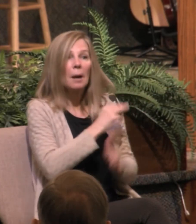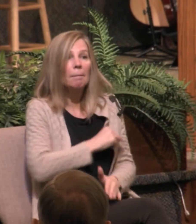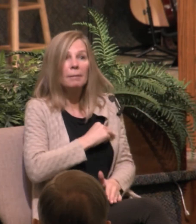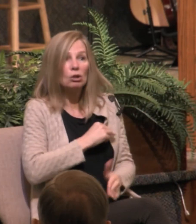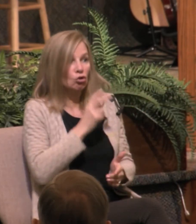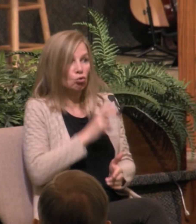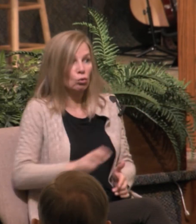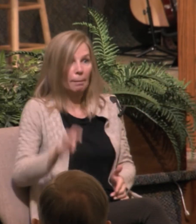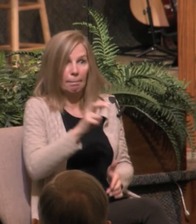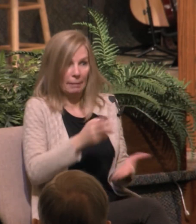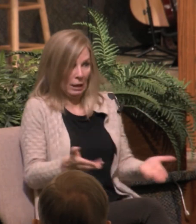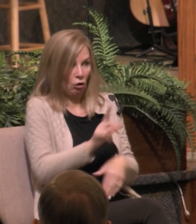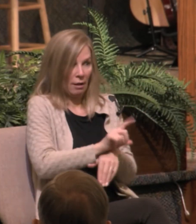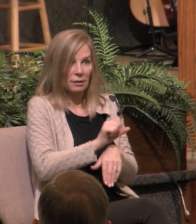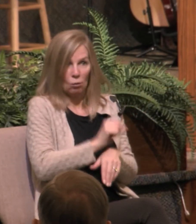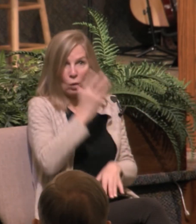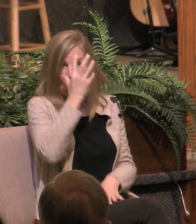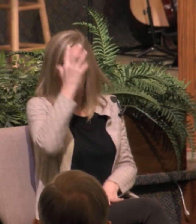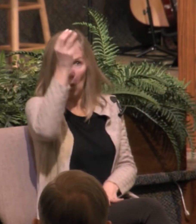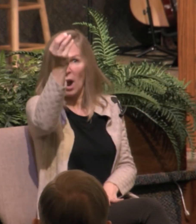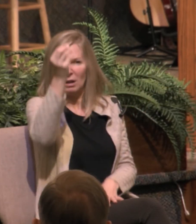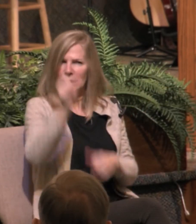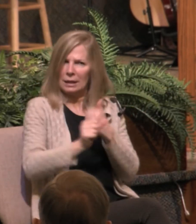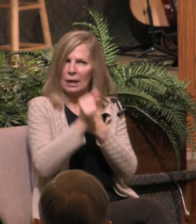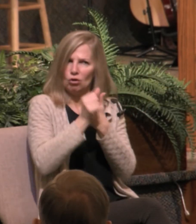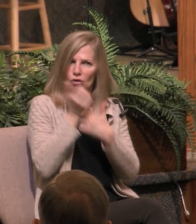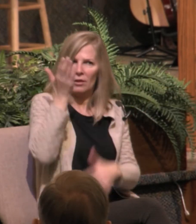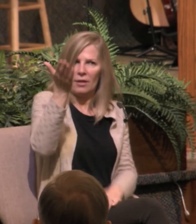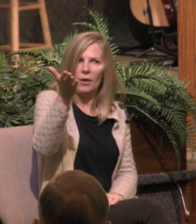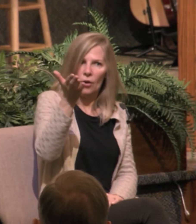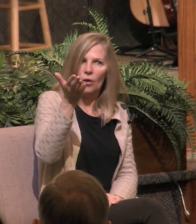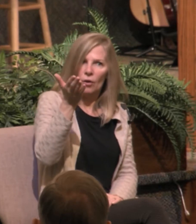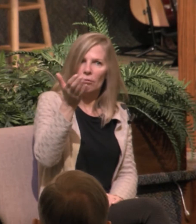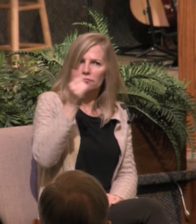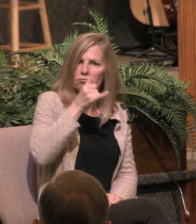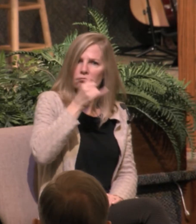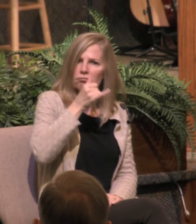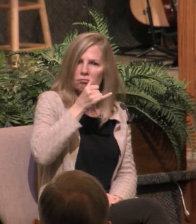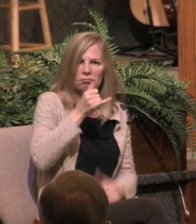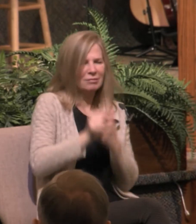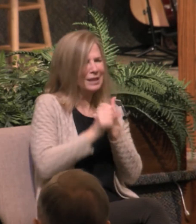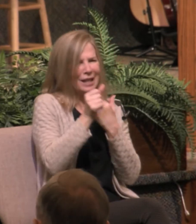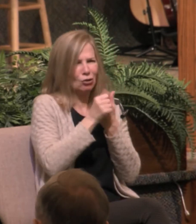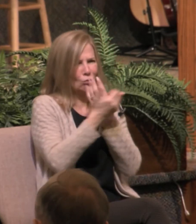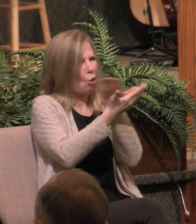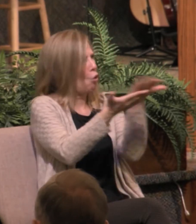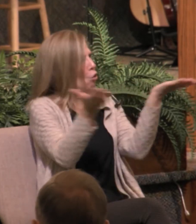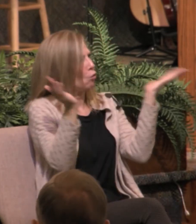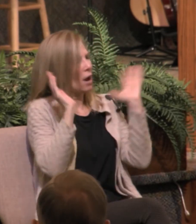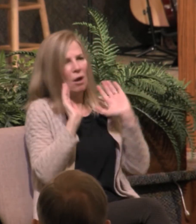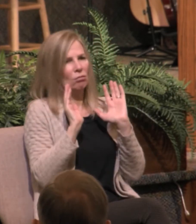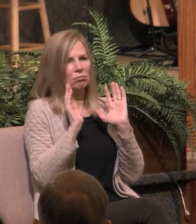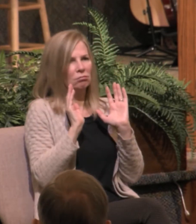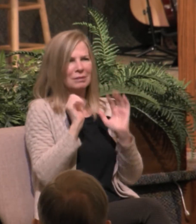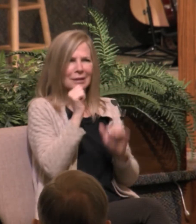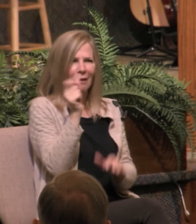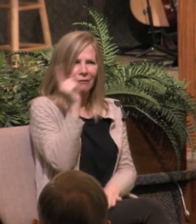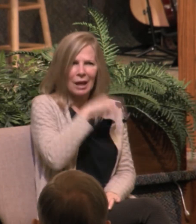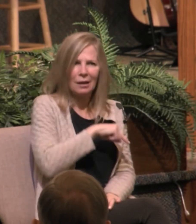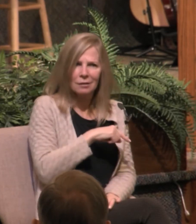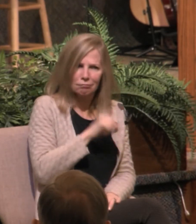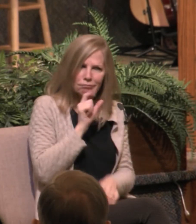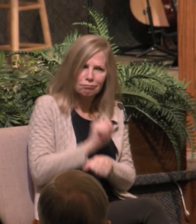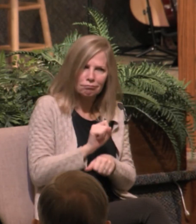it was dangerous. There were dangers involved. There are dangers all around us. Those are not